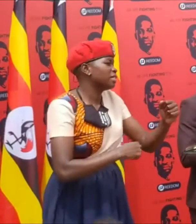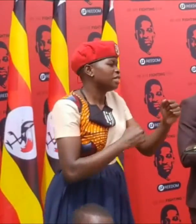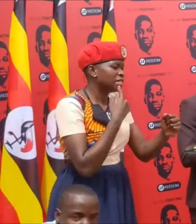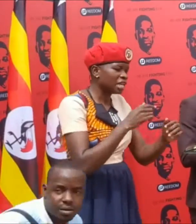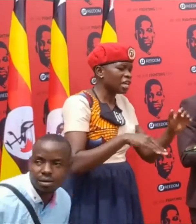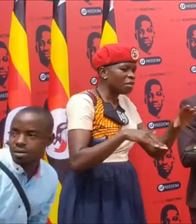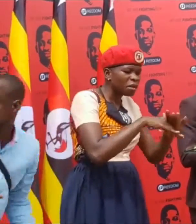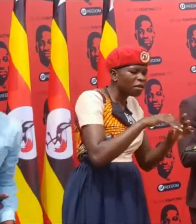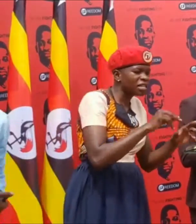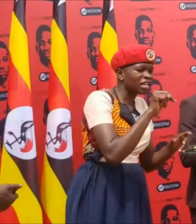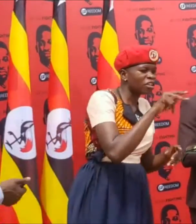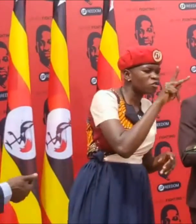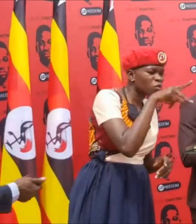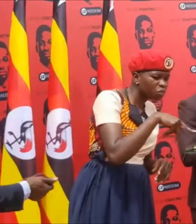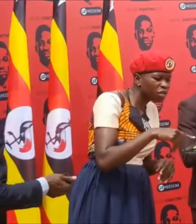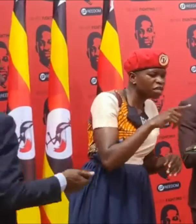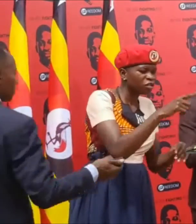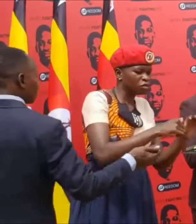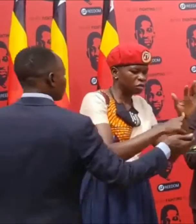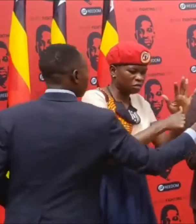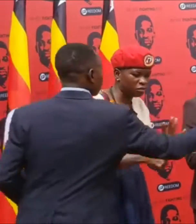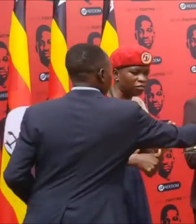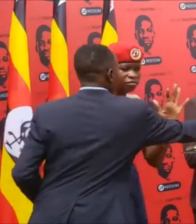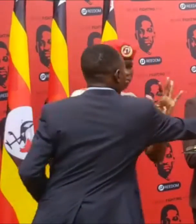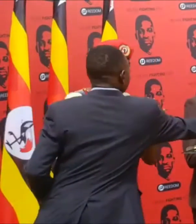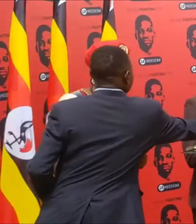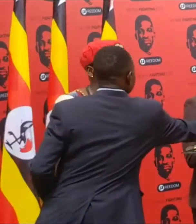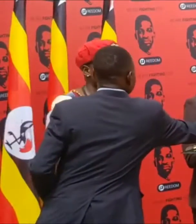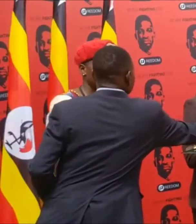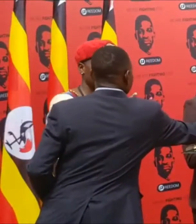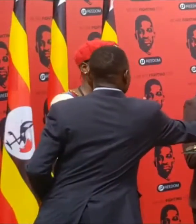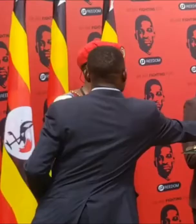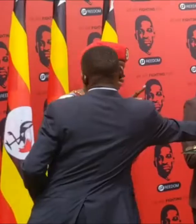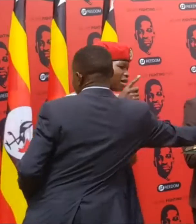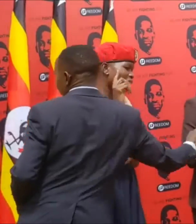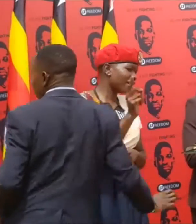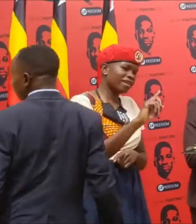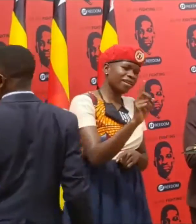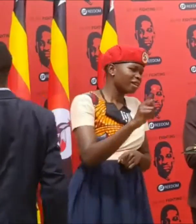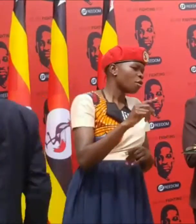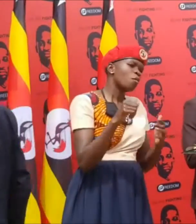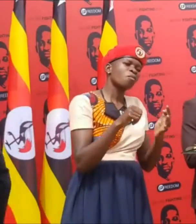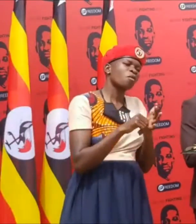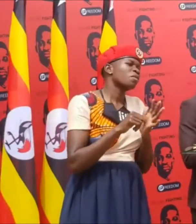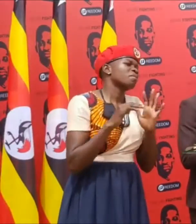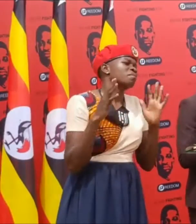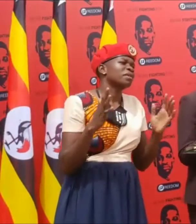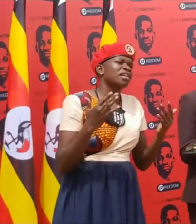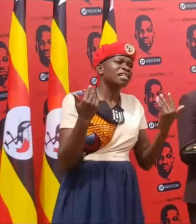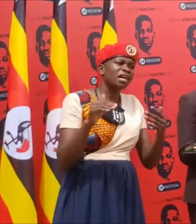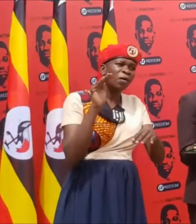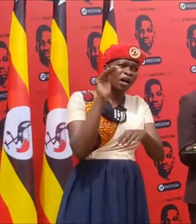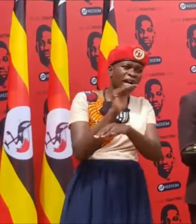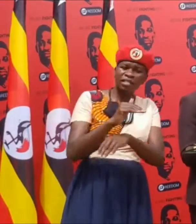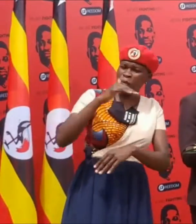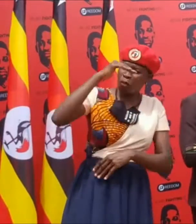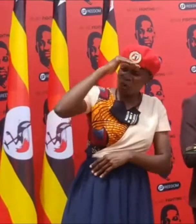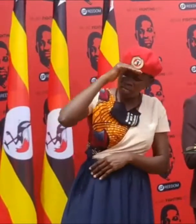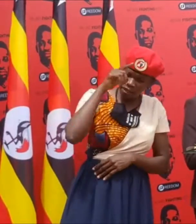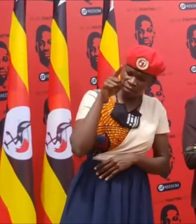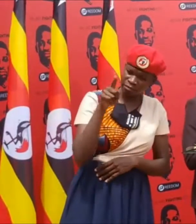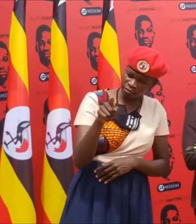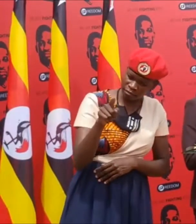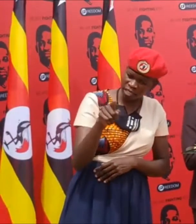olw'okubanga bawagira Honorable Kyagulanyi Ssentamu ogutali musango. So poliisi tuddamu basoomooza, bwe mubanga temulina